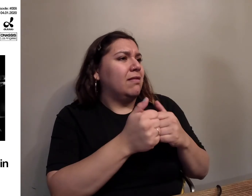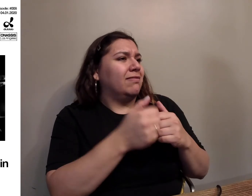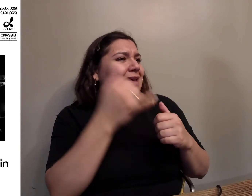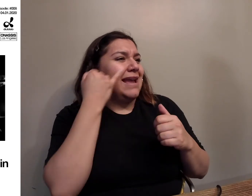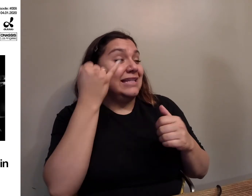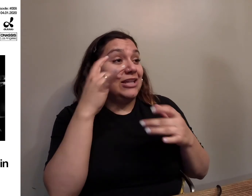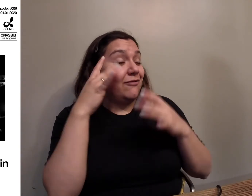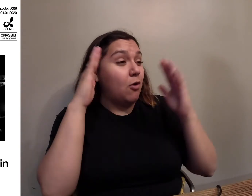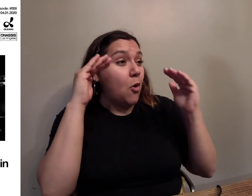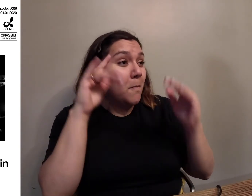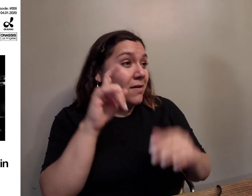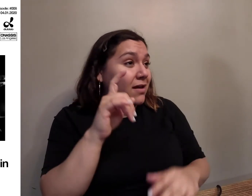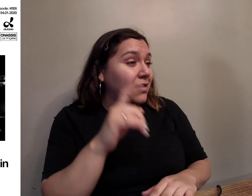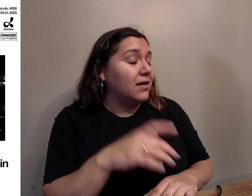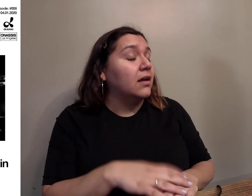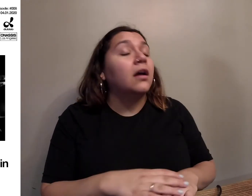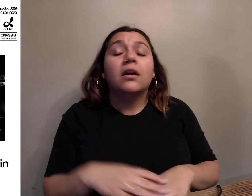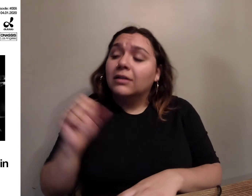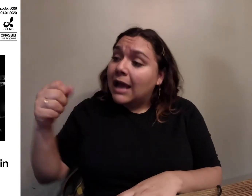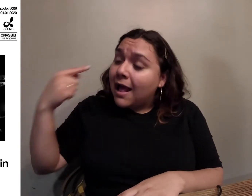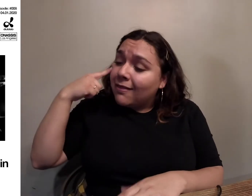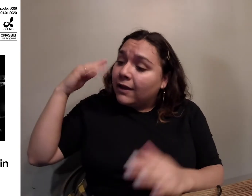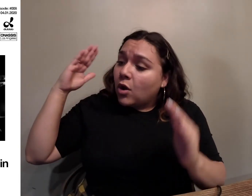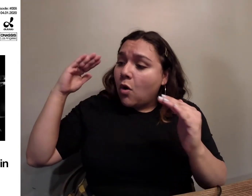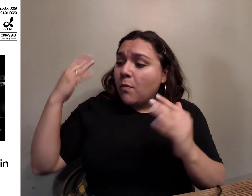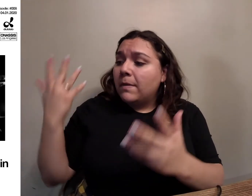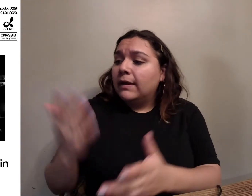Yeah, I think hope is